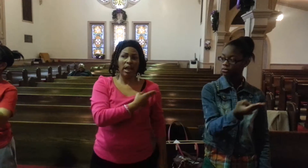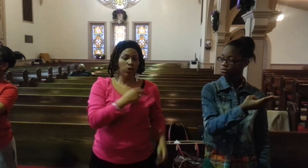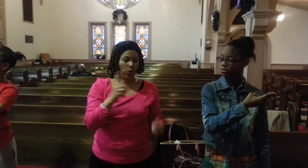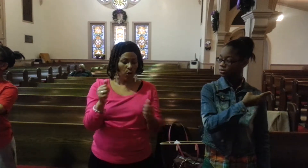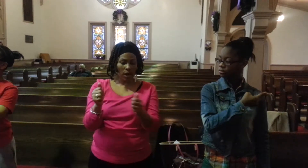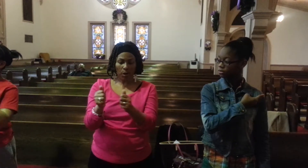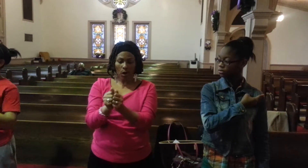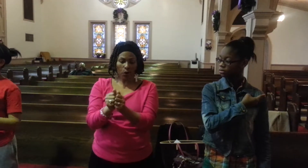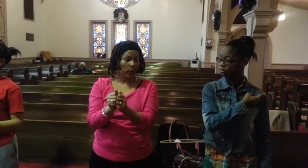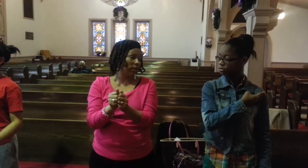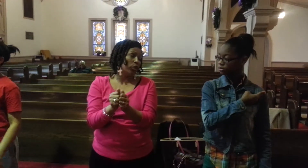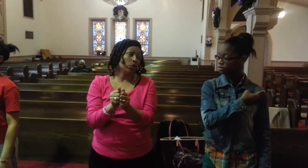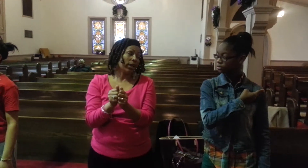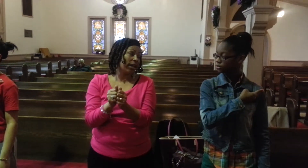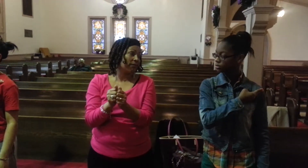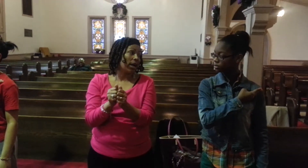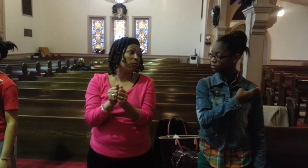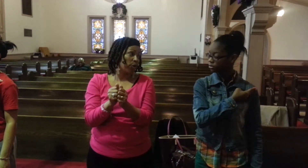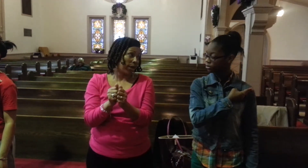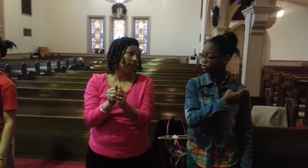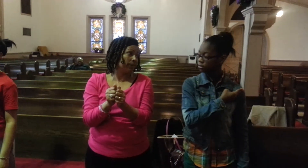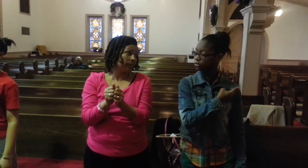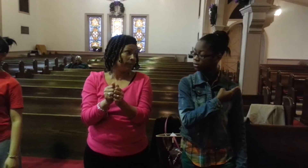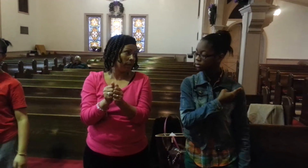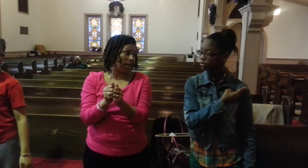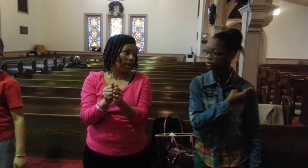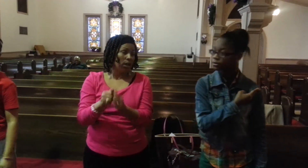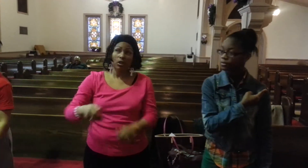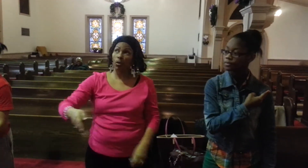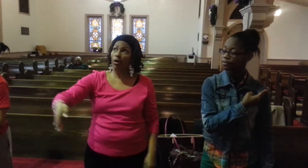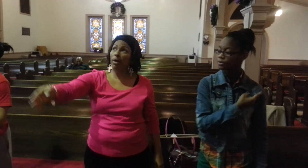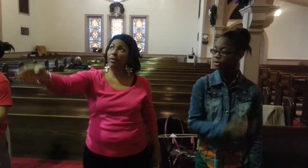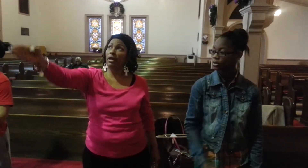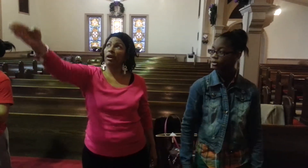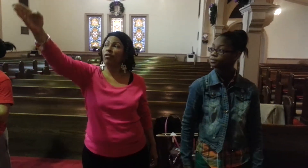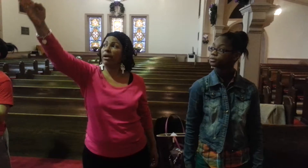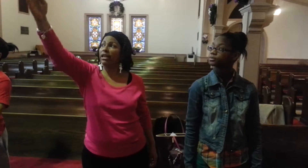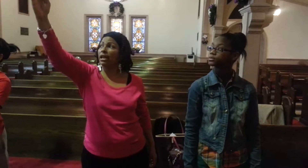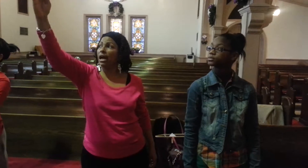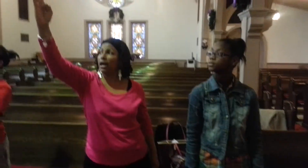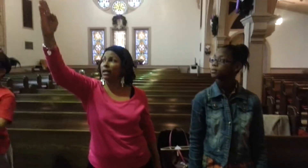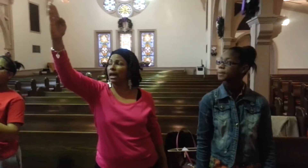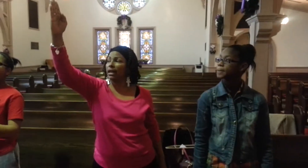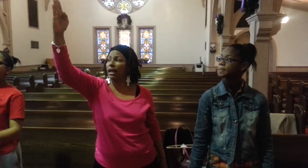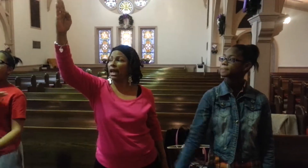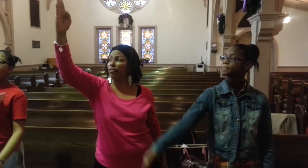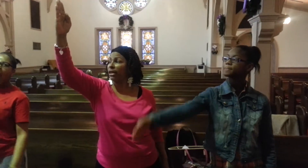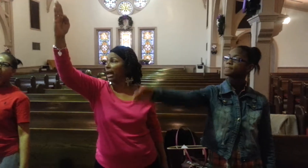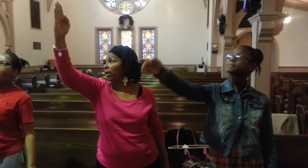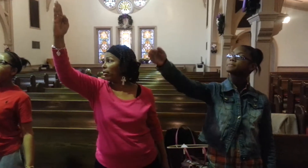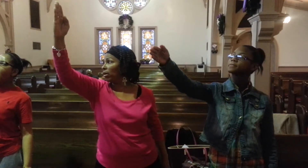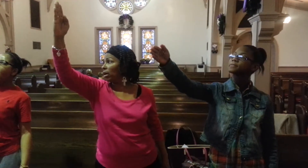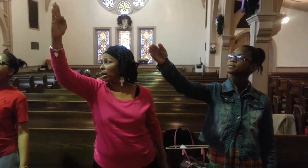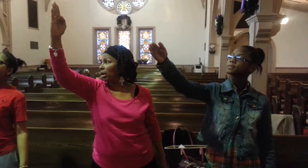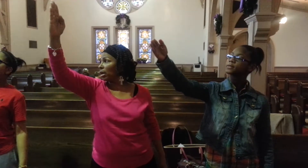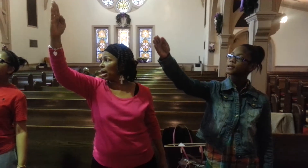And you don't come all the way close. You're not going to have time for that. Okay? So we're up here. Everybody get God kind of like halfway in the air.